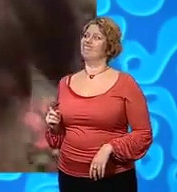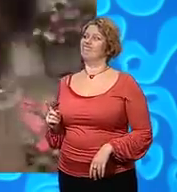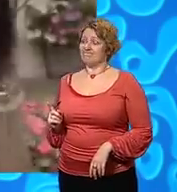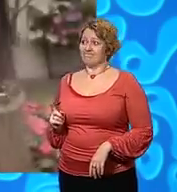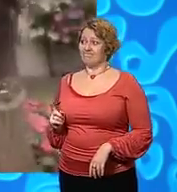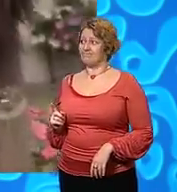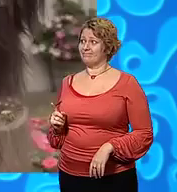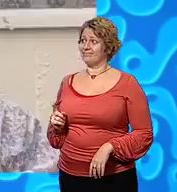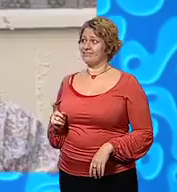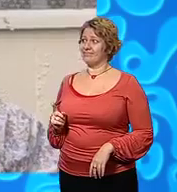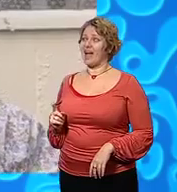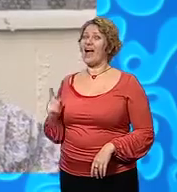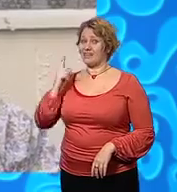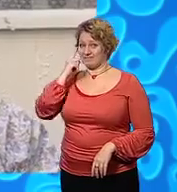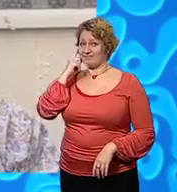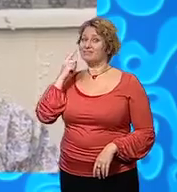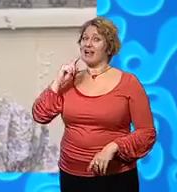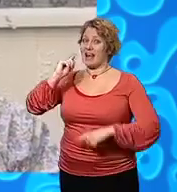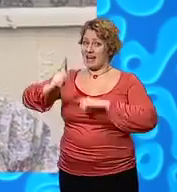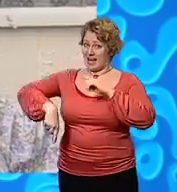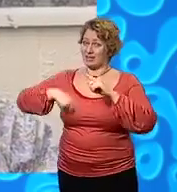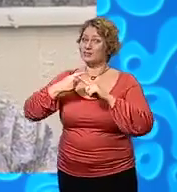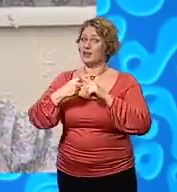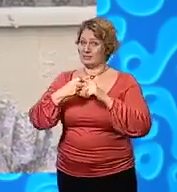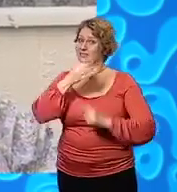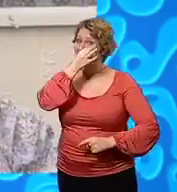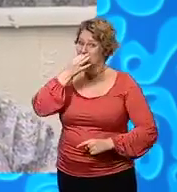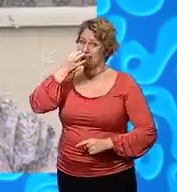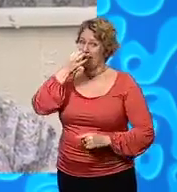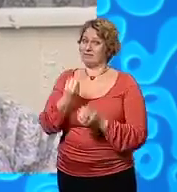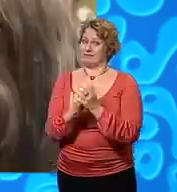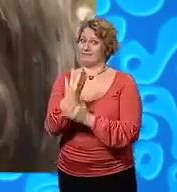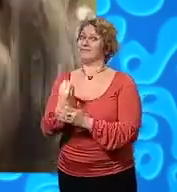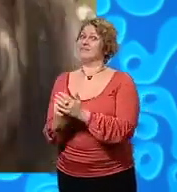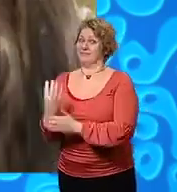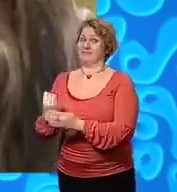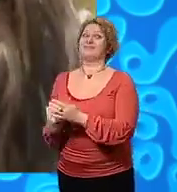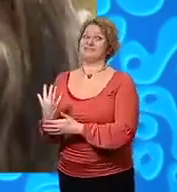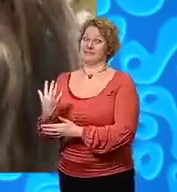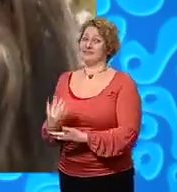"It looks as though we're going to have lots more dandelions next year,"